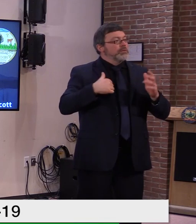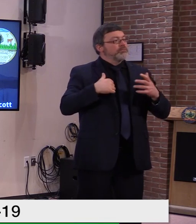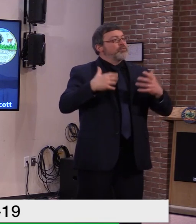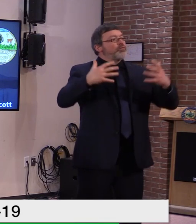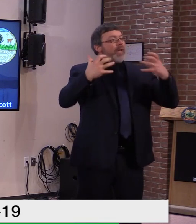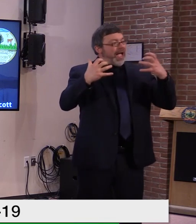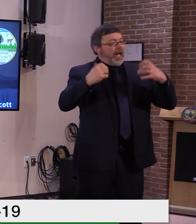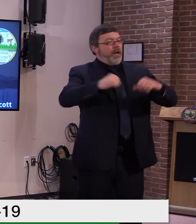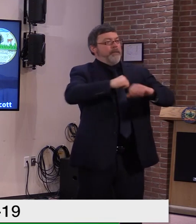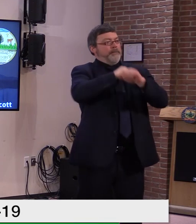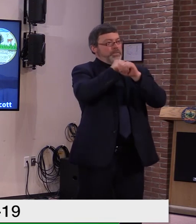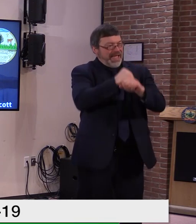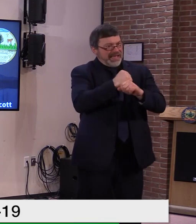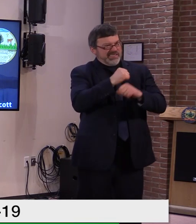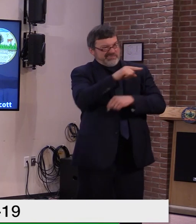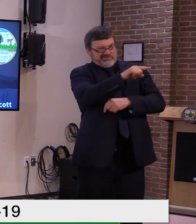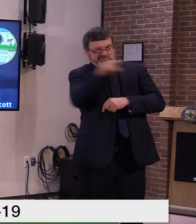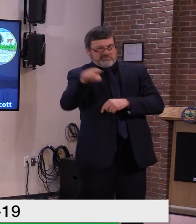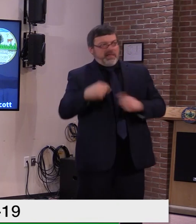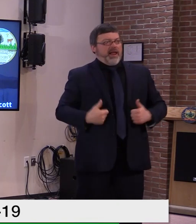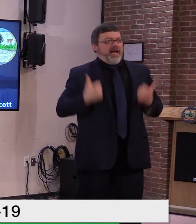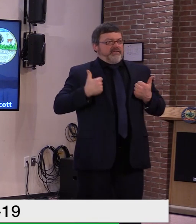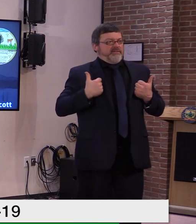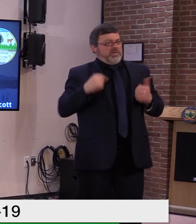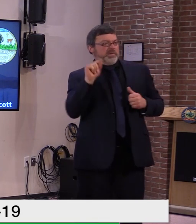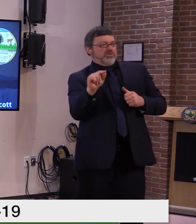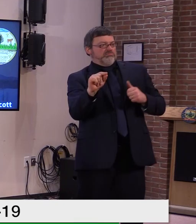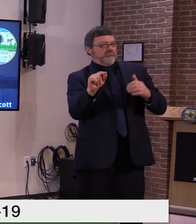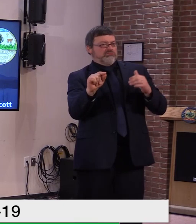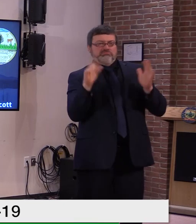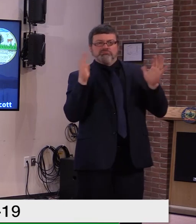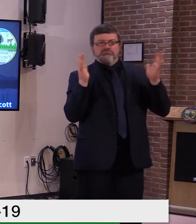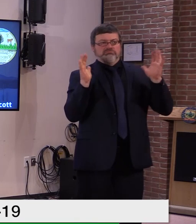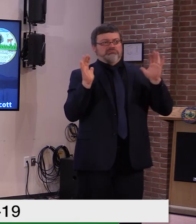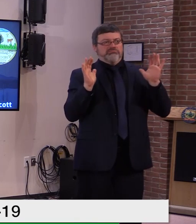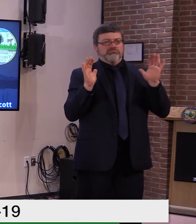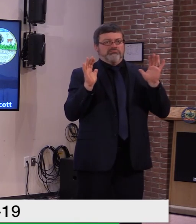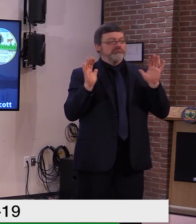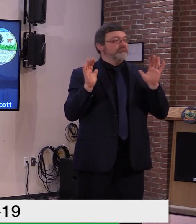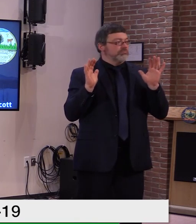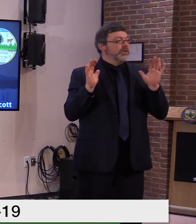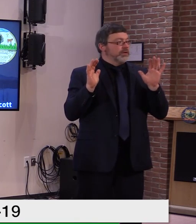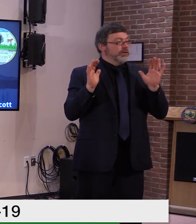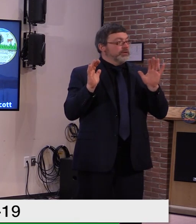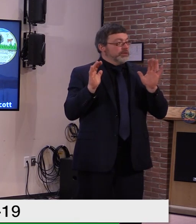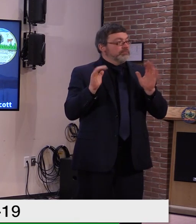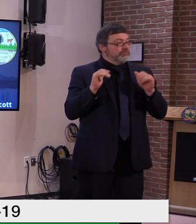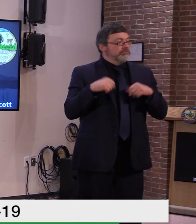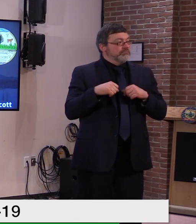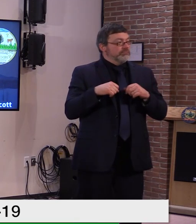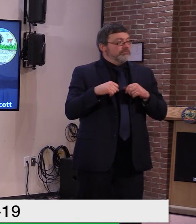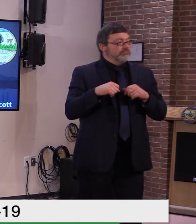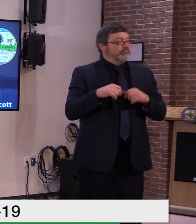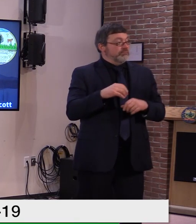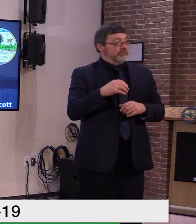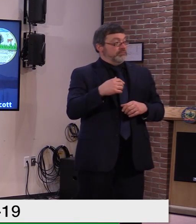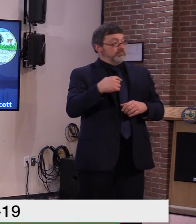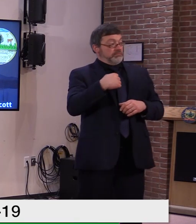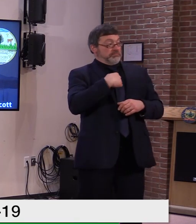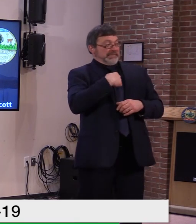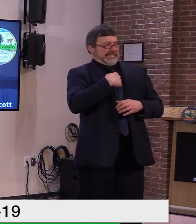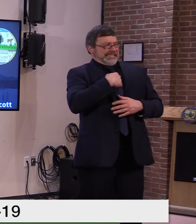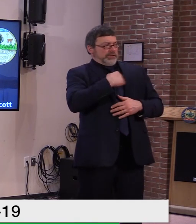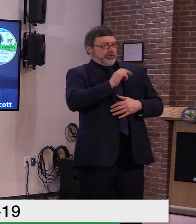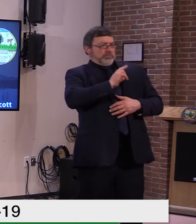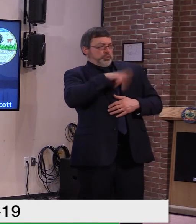Every night when I read the positives and see the number of deaths, I must admit that those